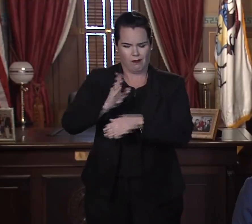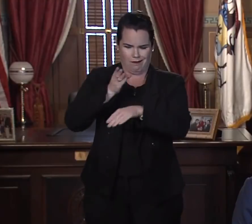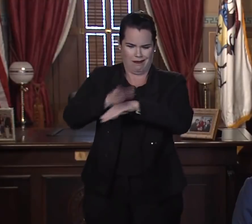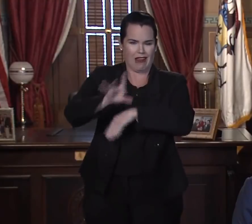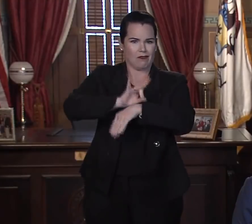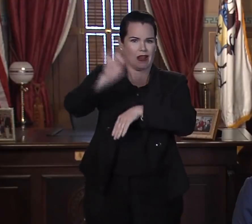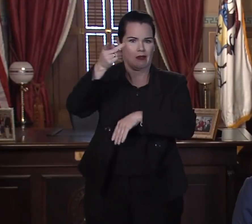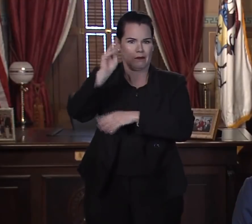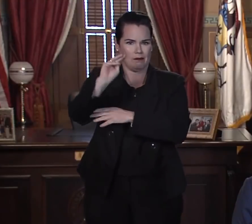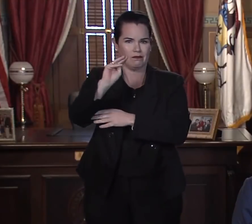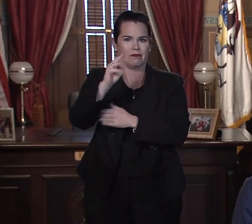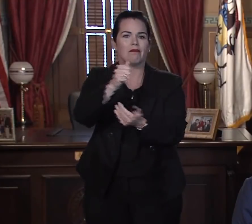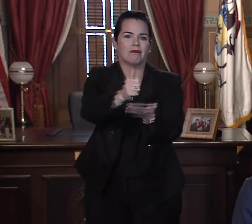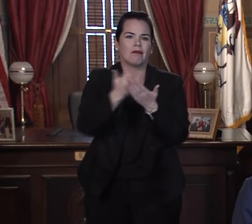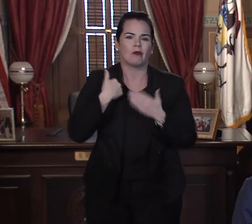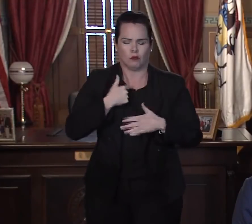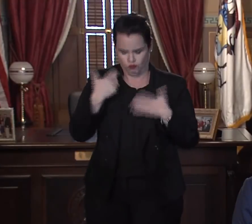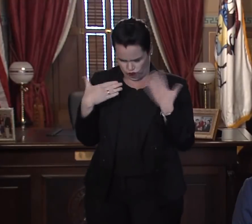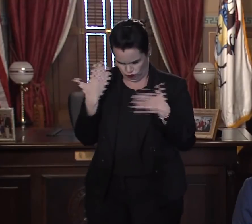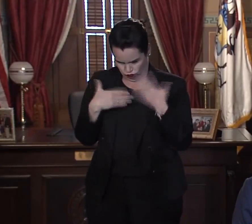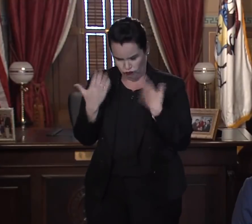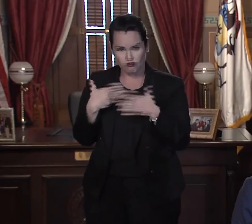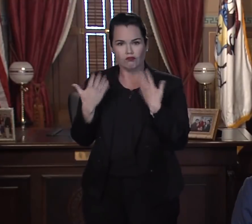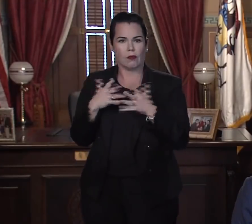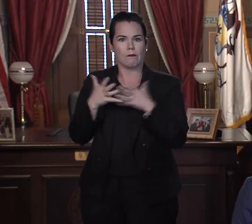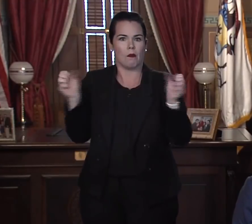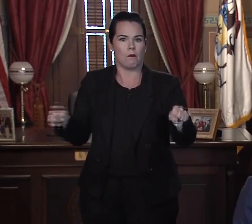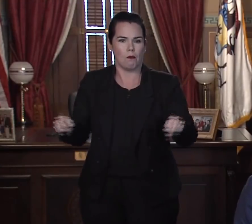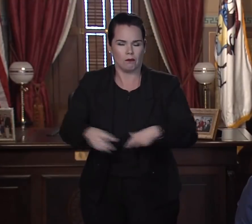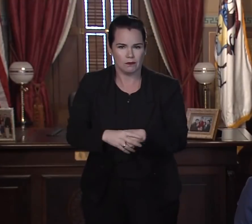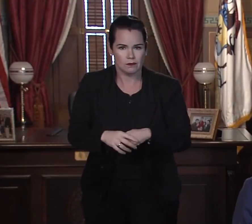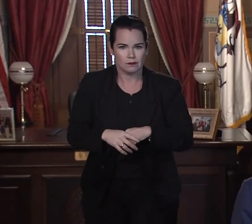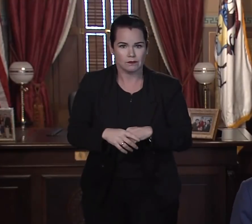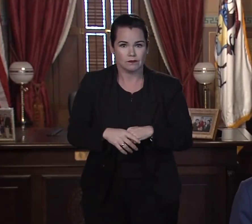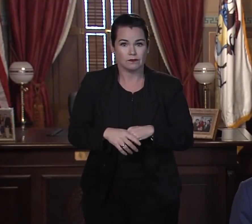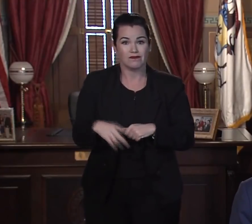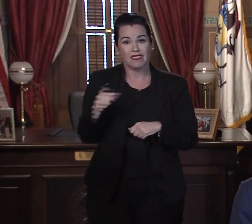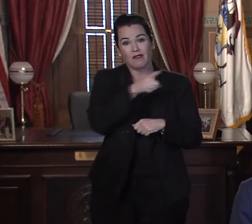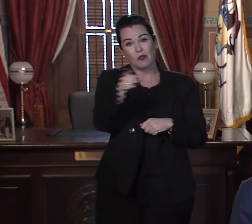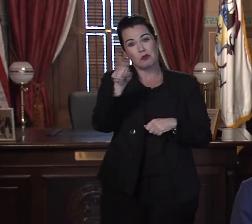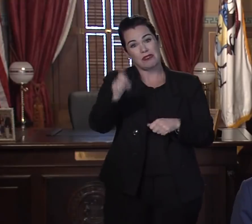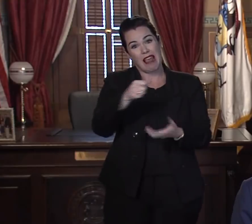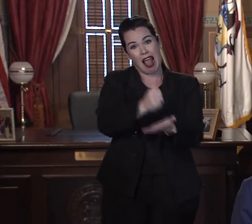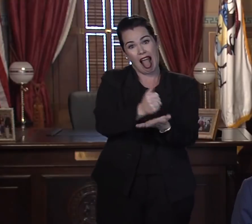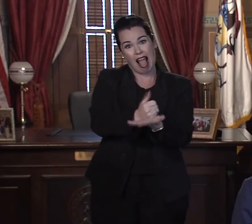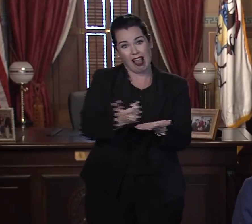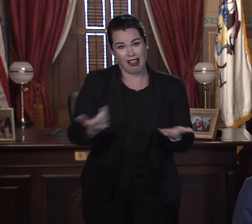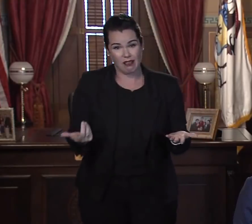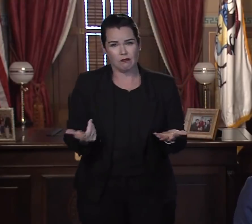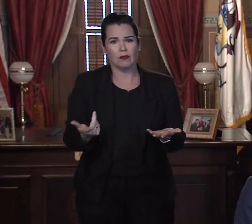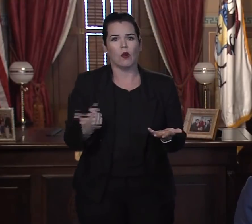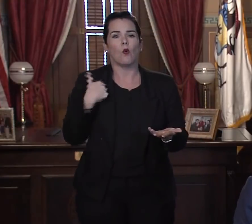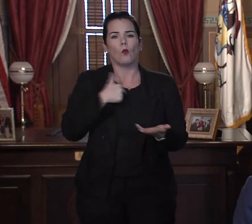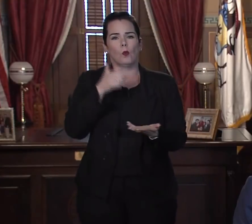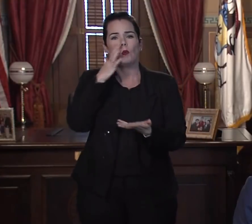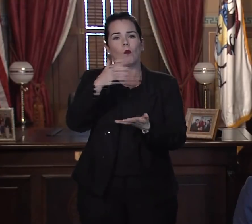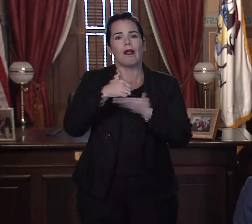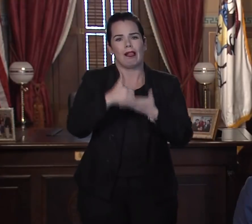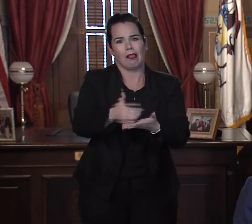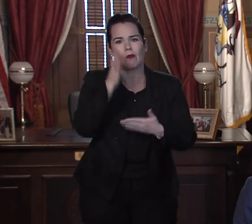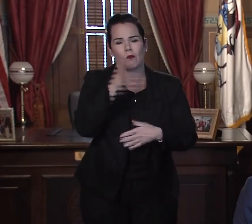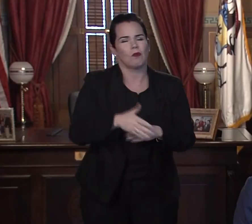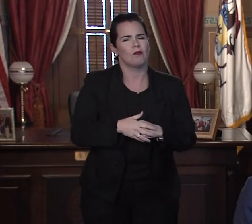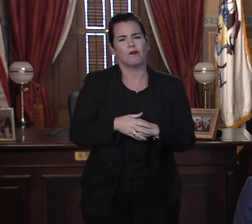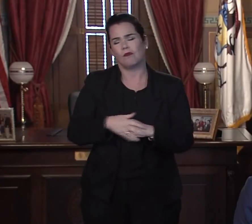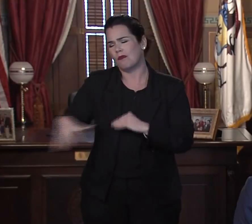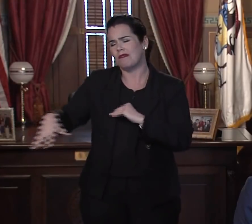be able to process as many claims as possible. For those who need additional assistance, we know help is on the way. We've added hundreds